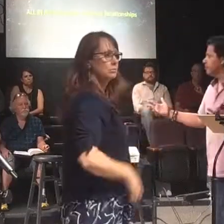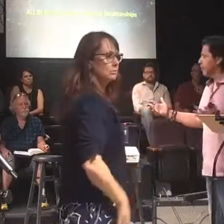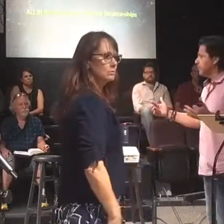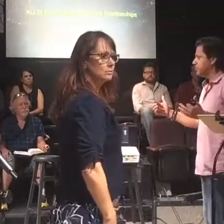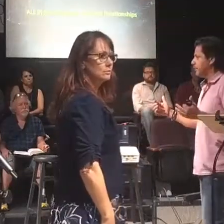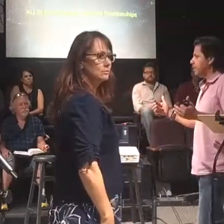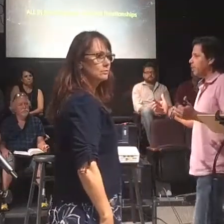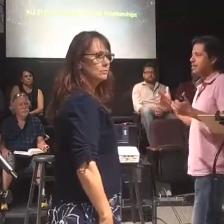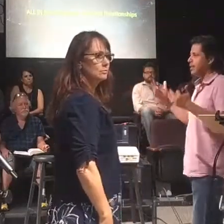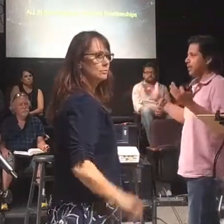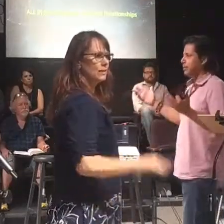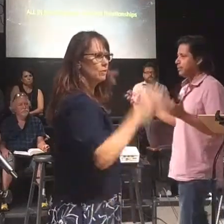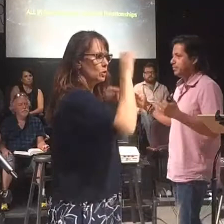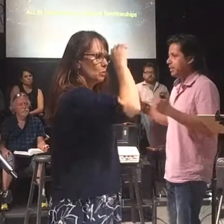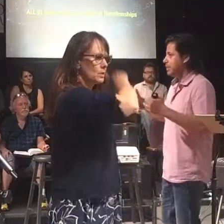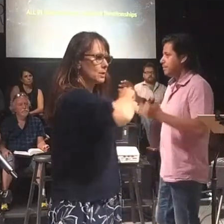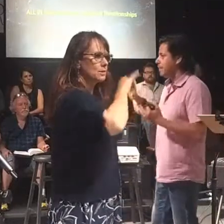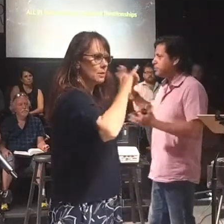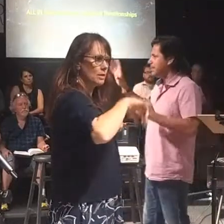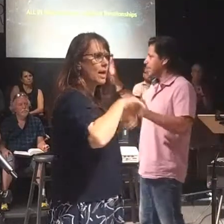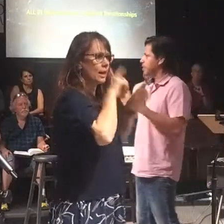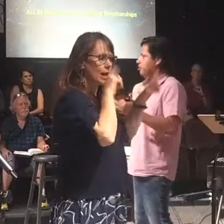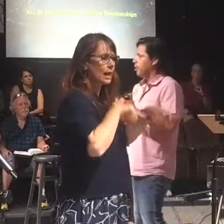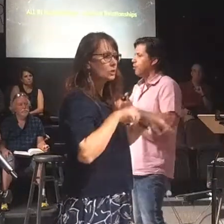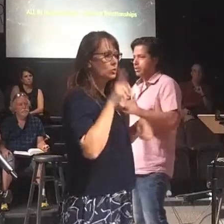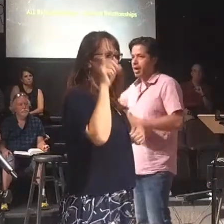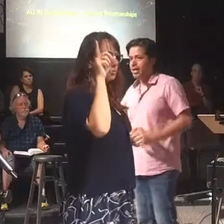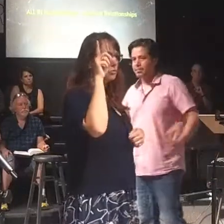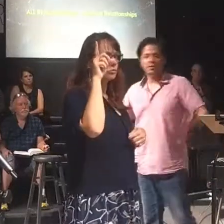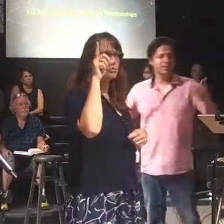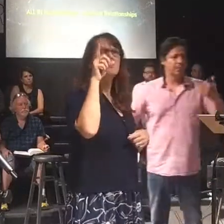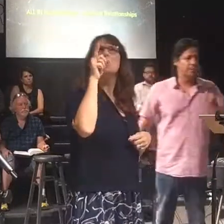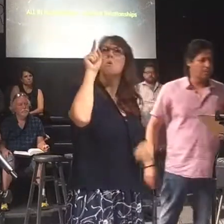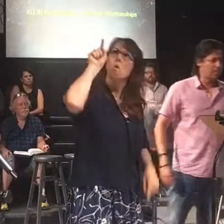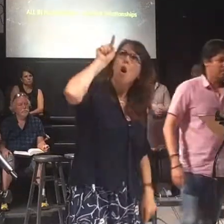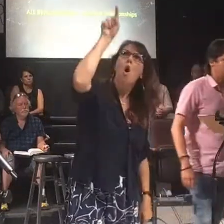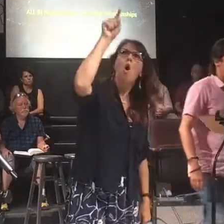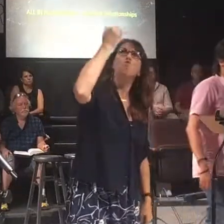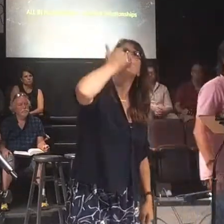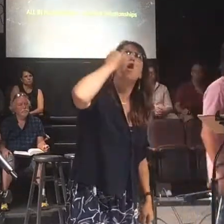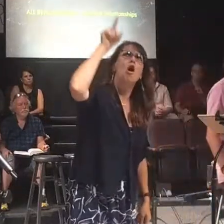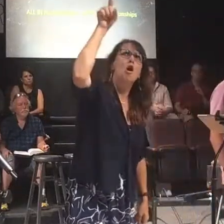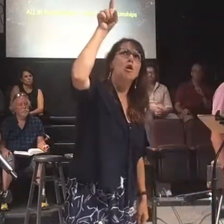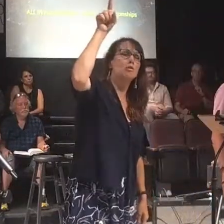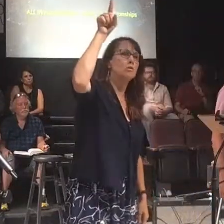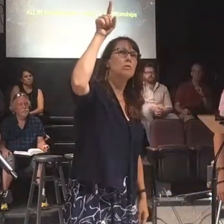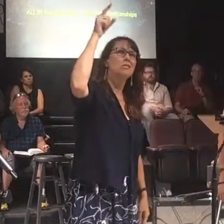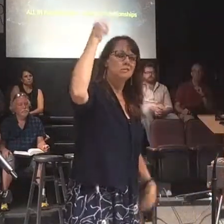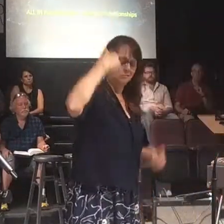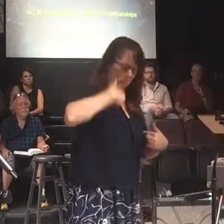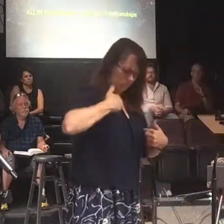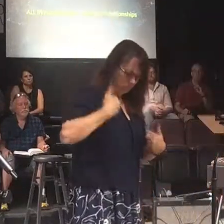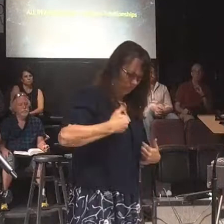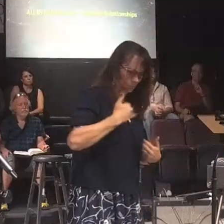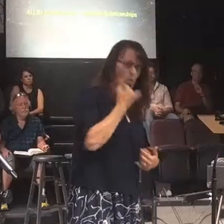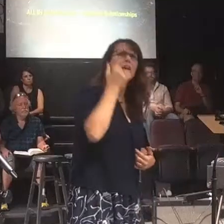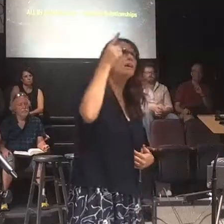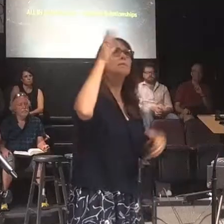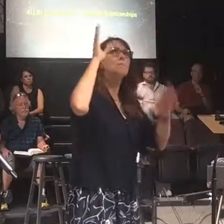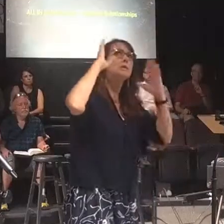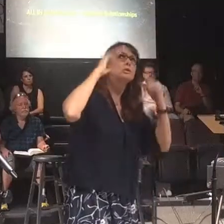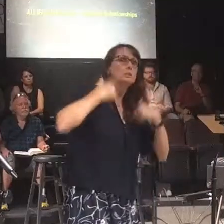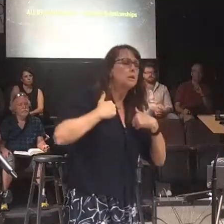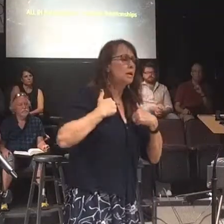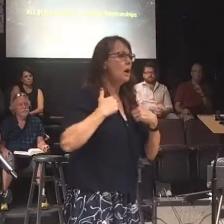the answer and you say, why is God not blessing me? Must be something wrong with God. Must be something wrong with me. He might not be listening, not paying attention.